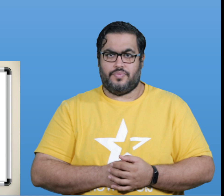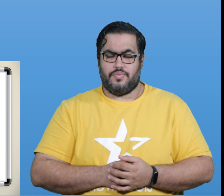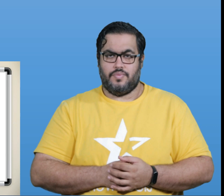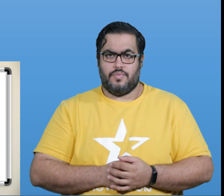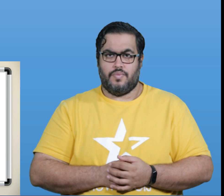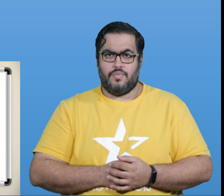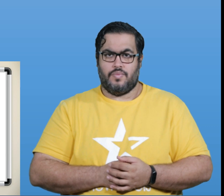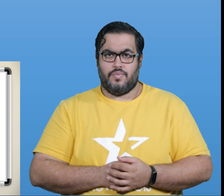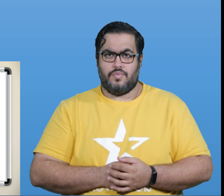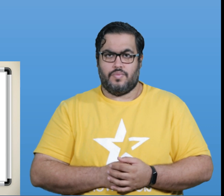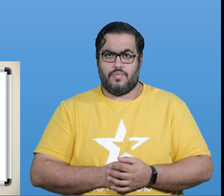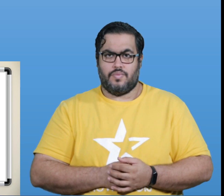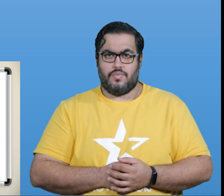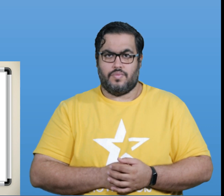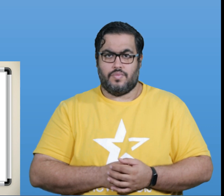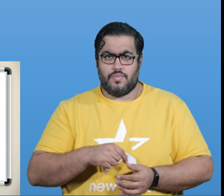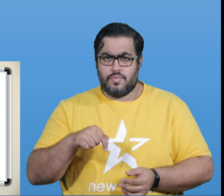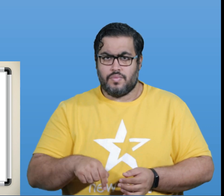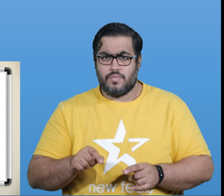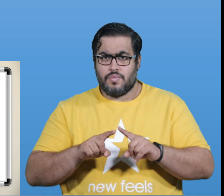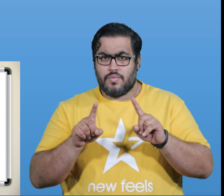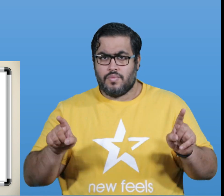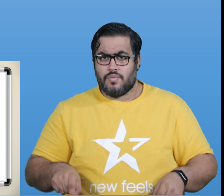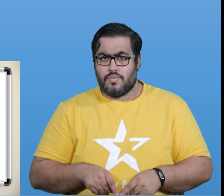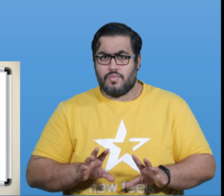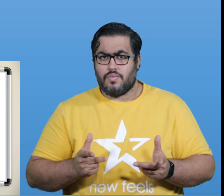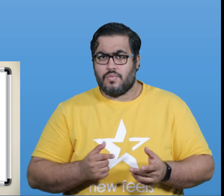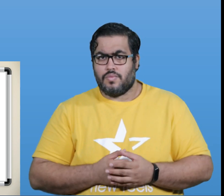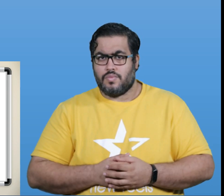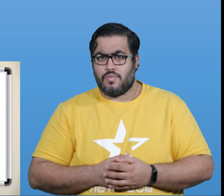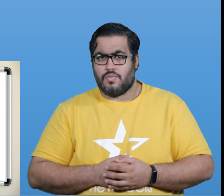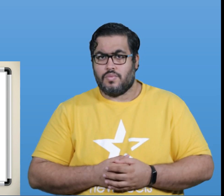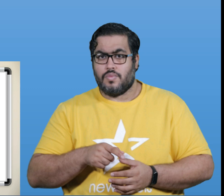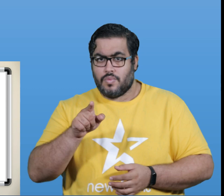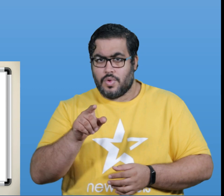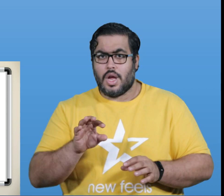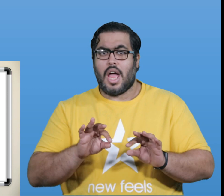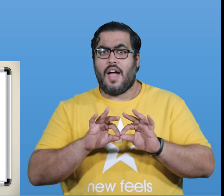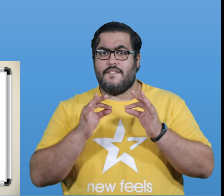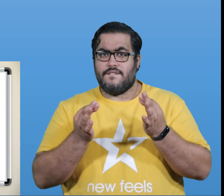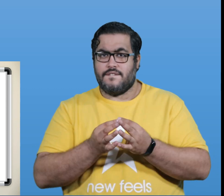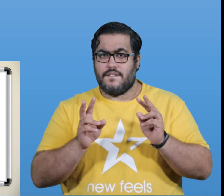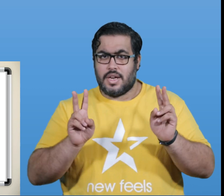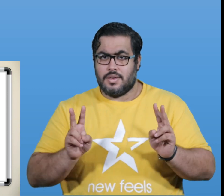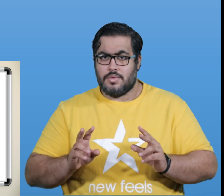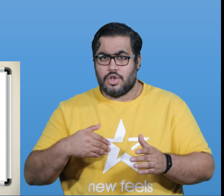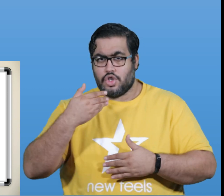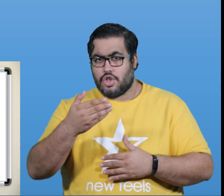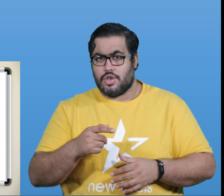achieve at the end. Okay, now for the outline, we have a topic here. You have a family celebration next week. You are celebrating your